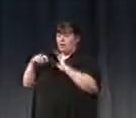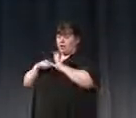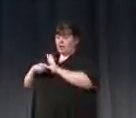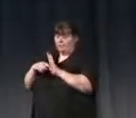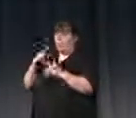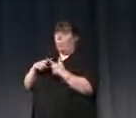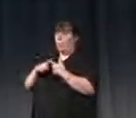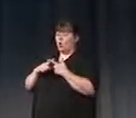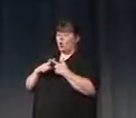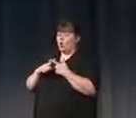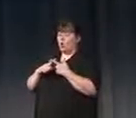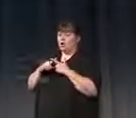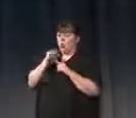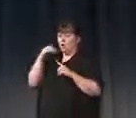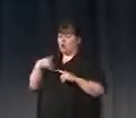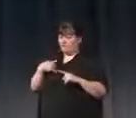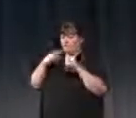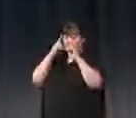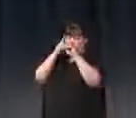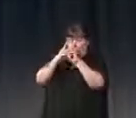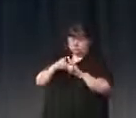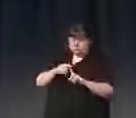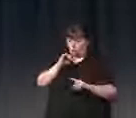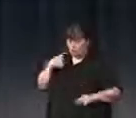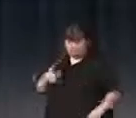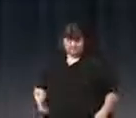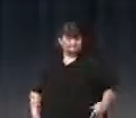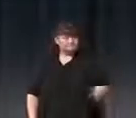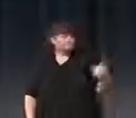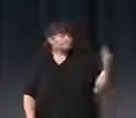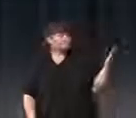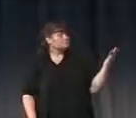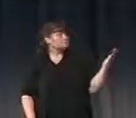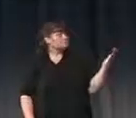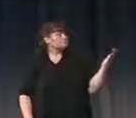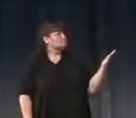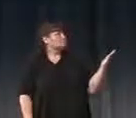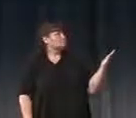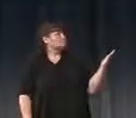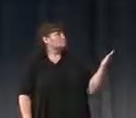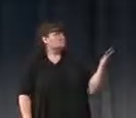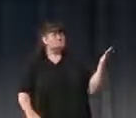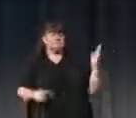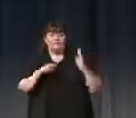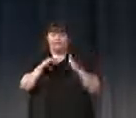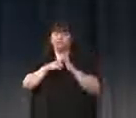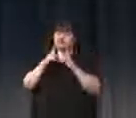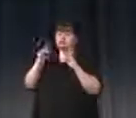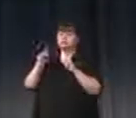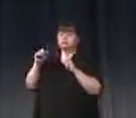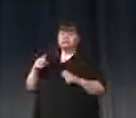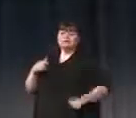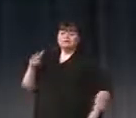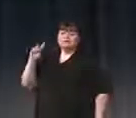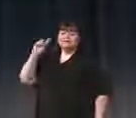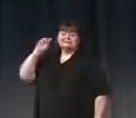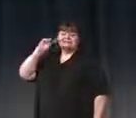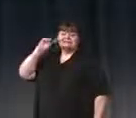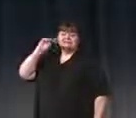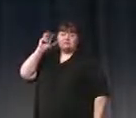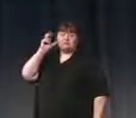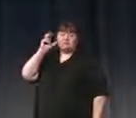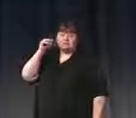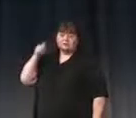deviate from it, for instance, that don't have these particular properties up here. And so one initial simple test is to just listen to the impulse